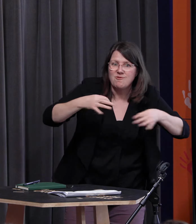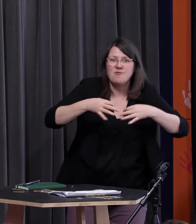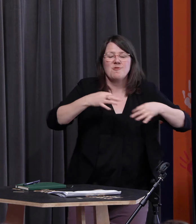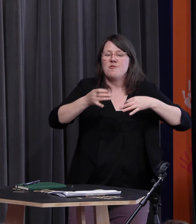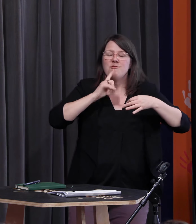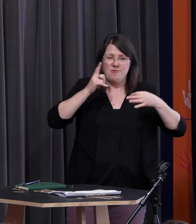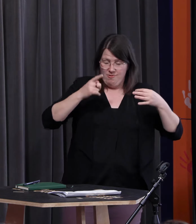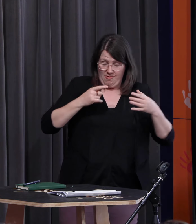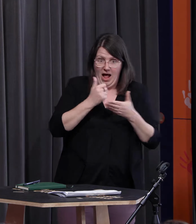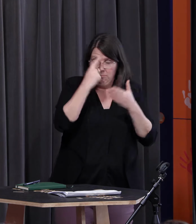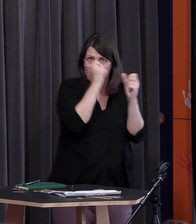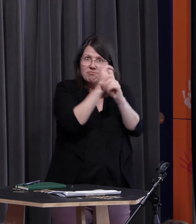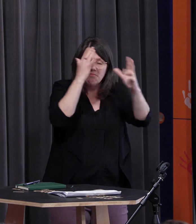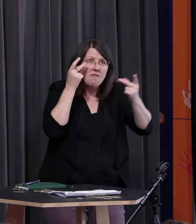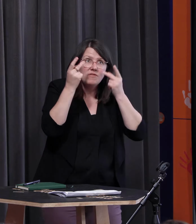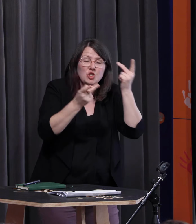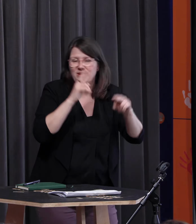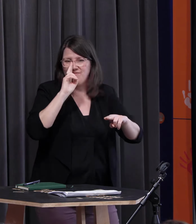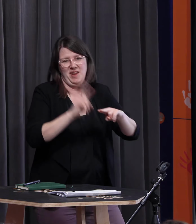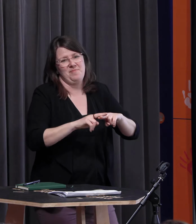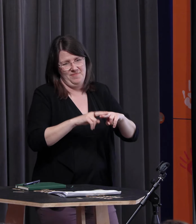sense. So it's fun too.